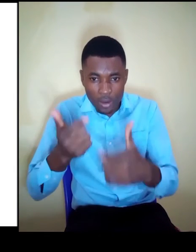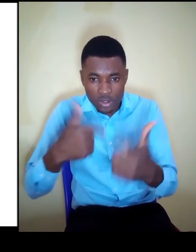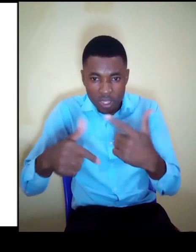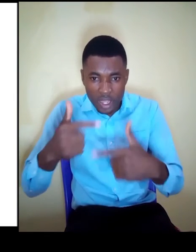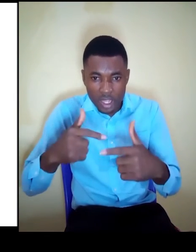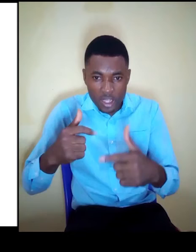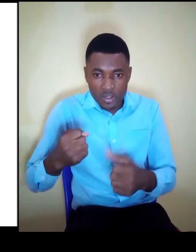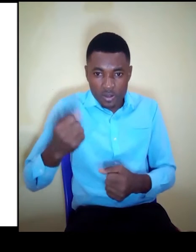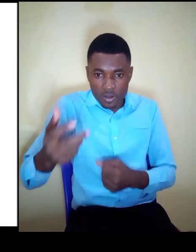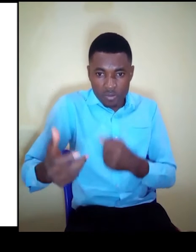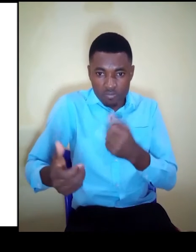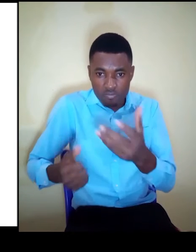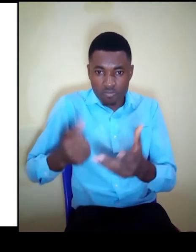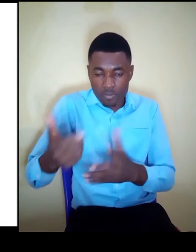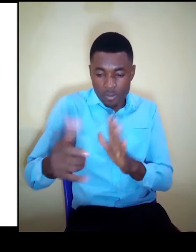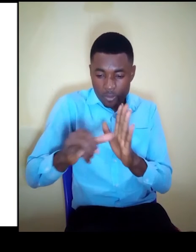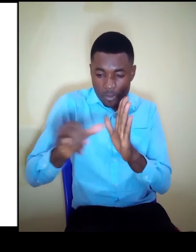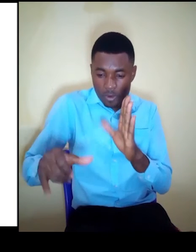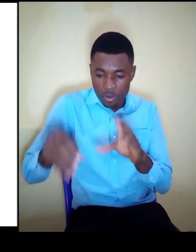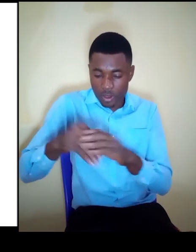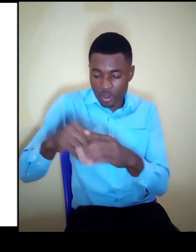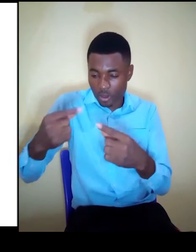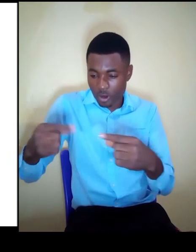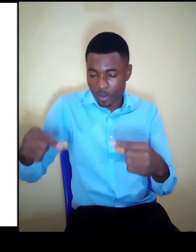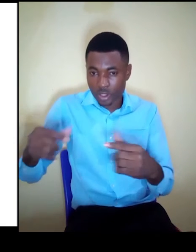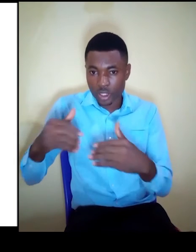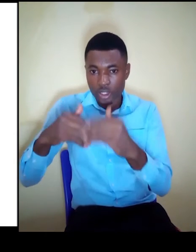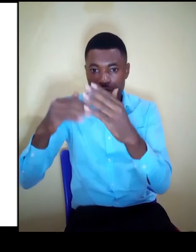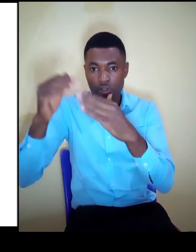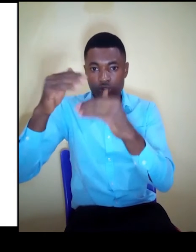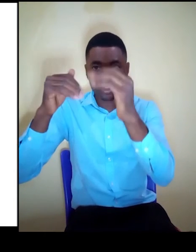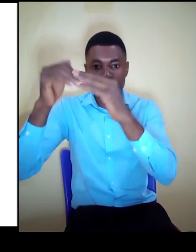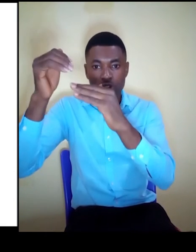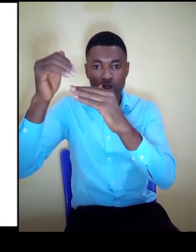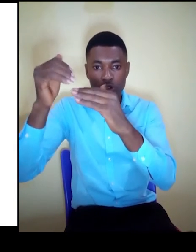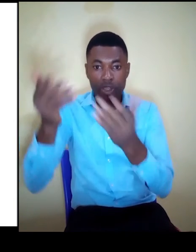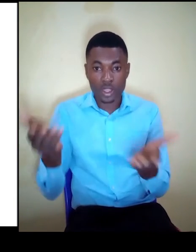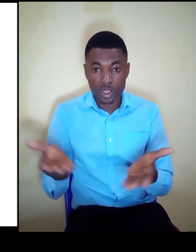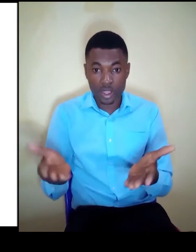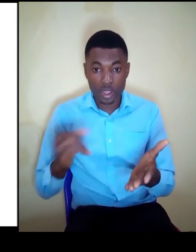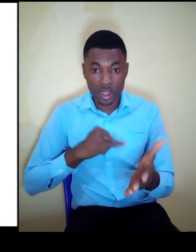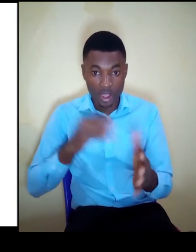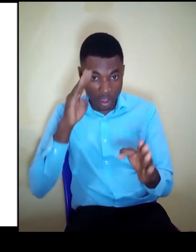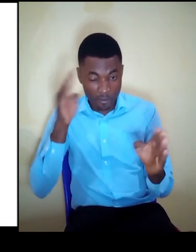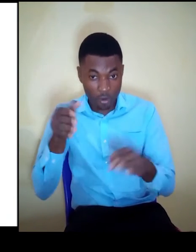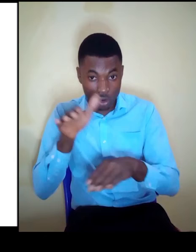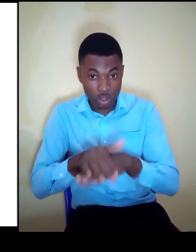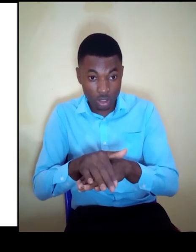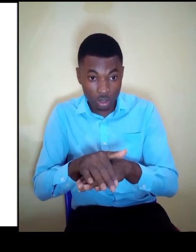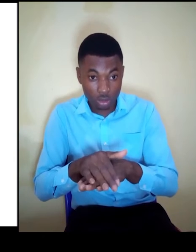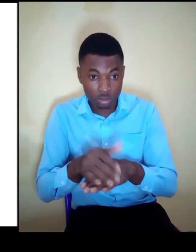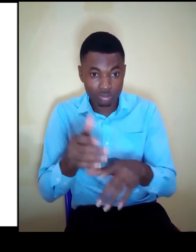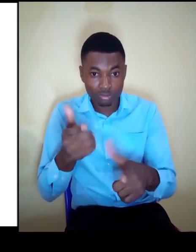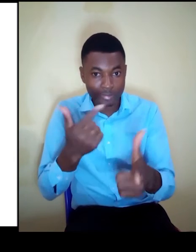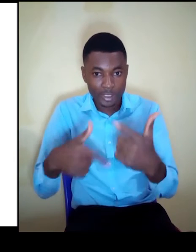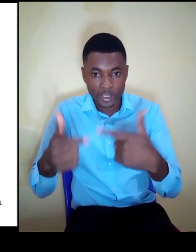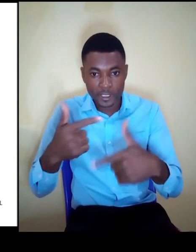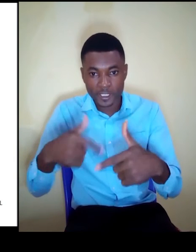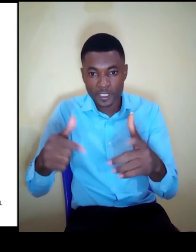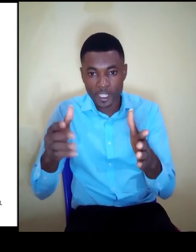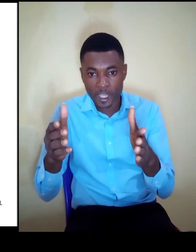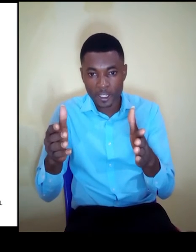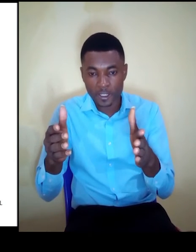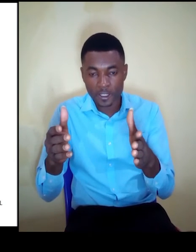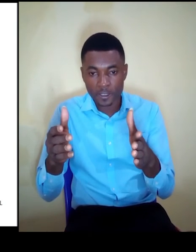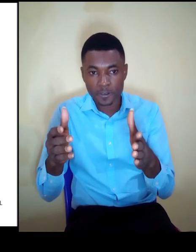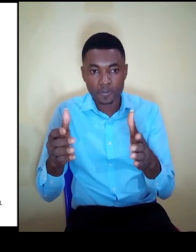in grammatical constructions. And here I focus on the signers, not the signers and the